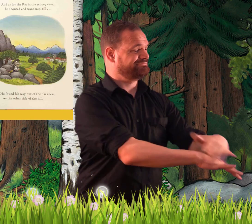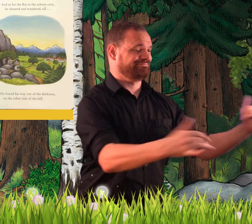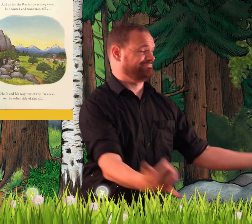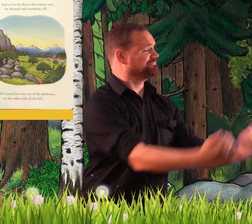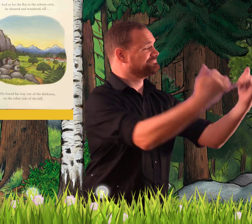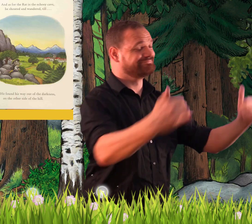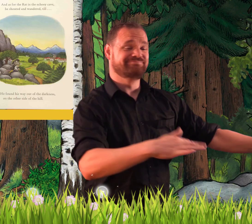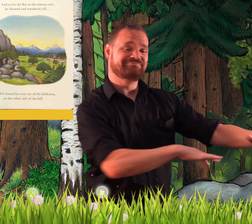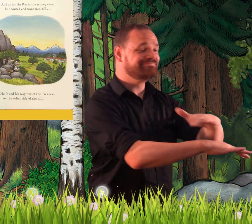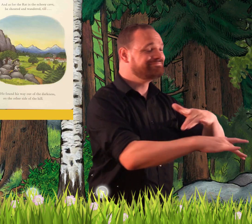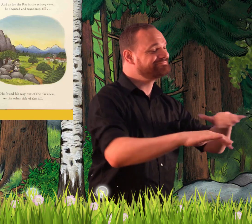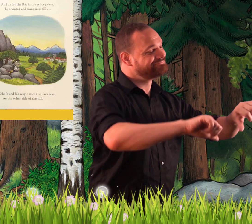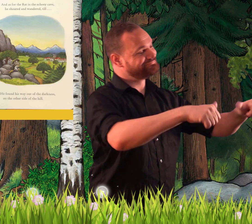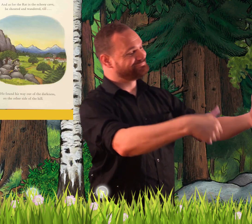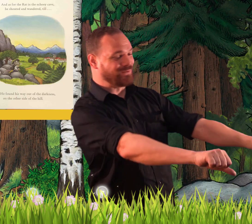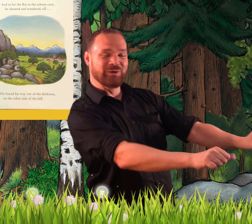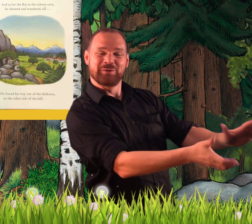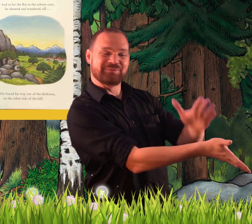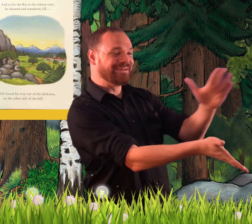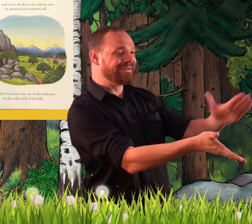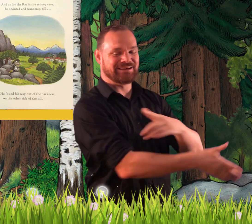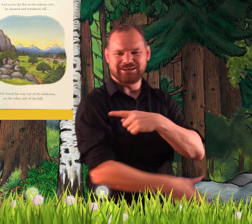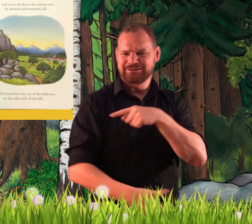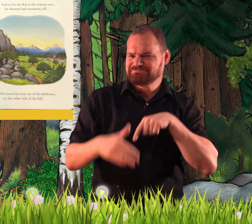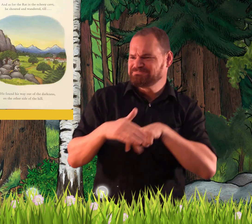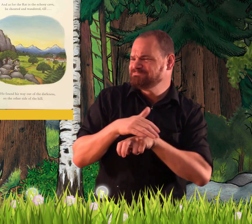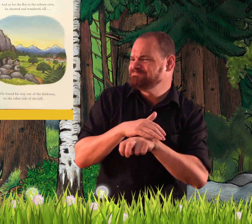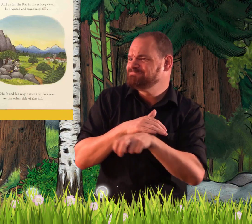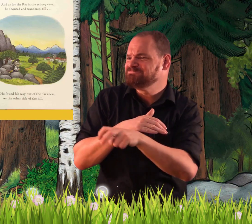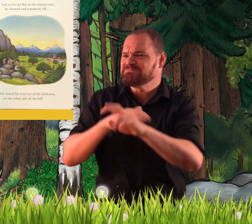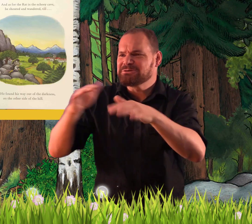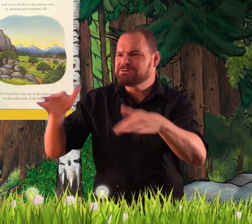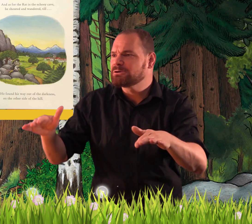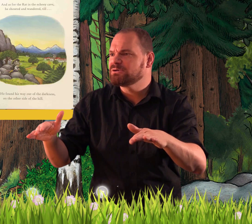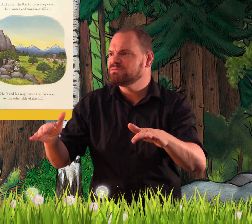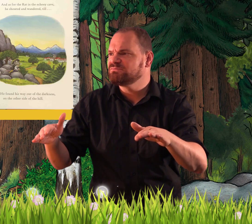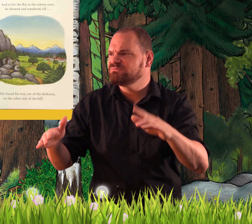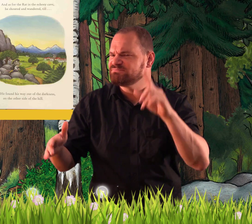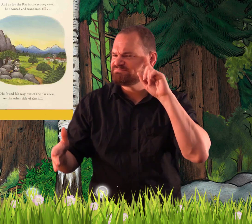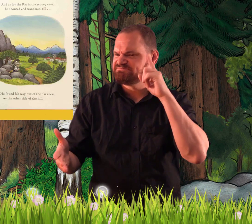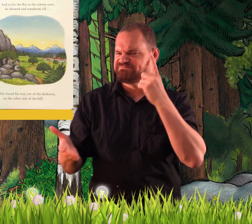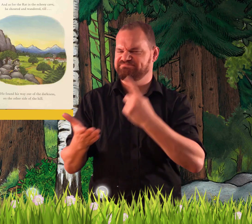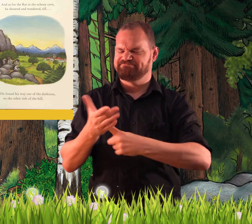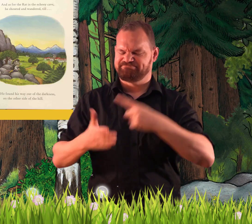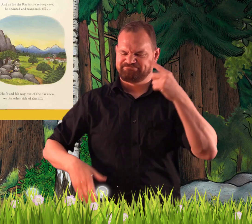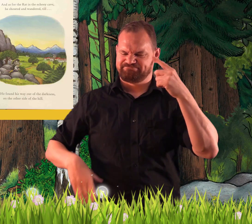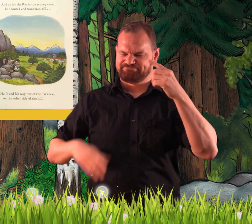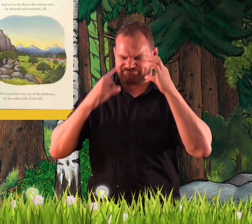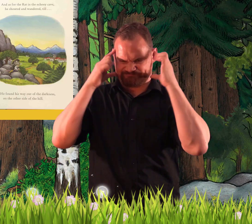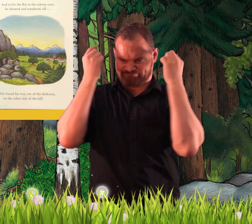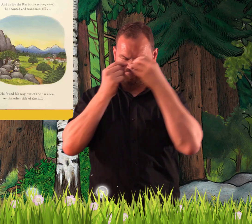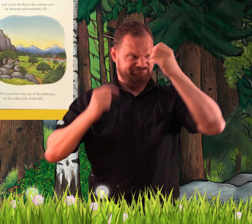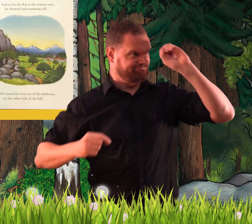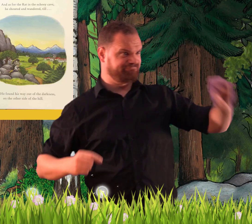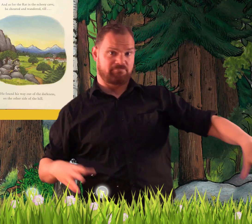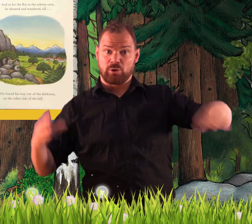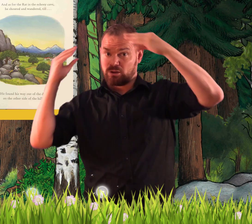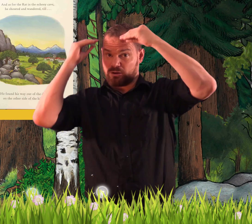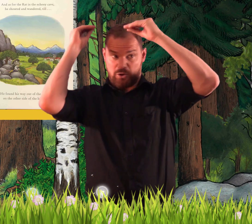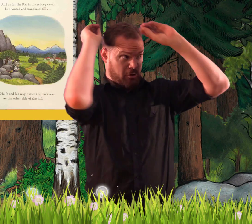all of the other animals were celebrating and they were finally happy, the highway rat felt sad. He decided he was going